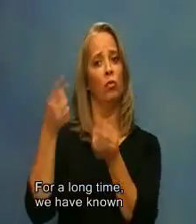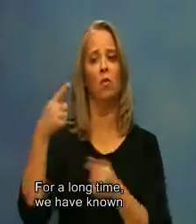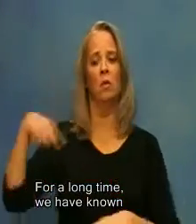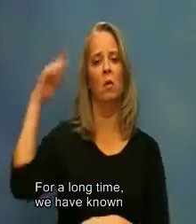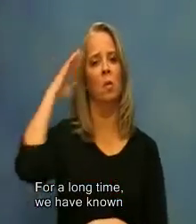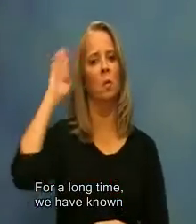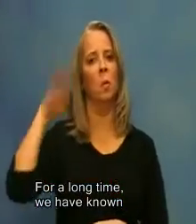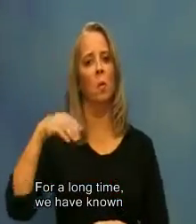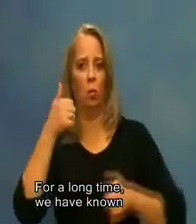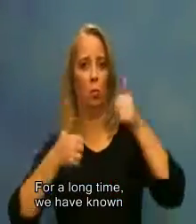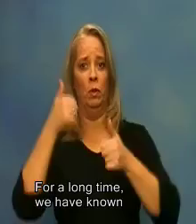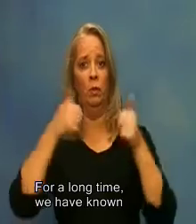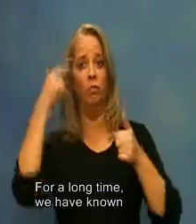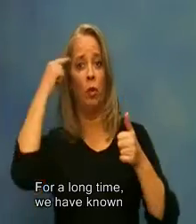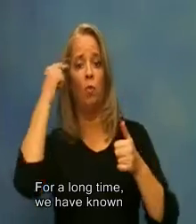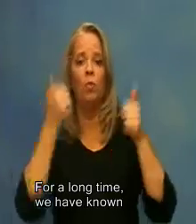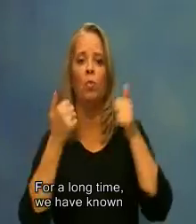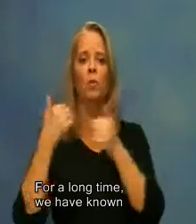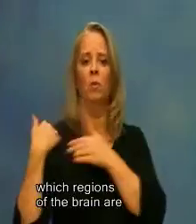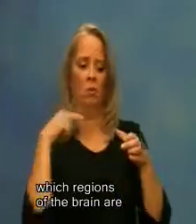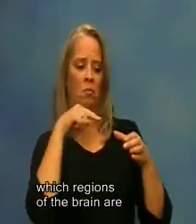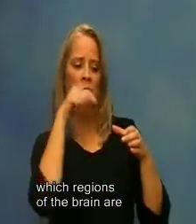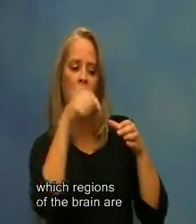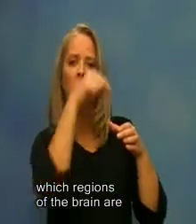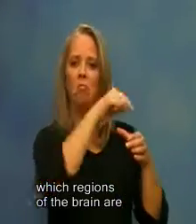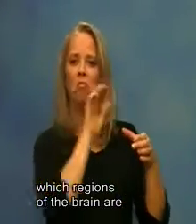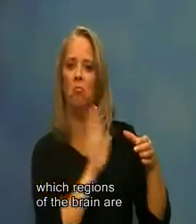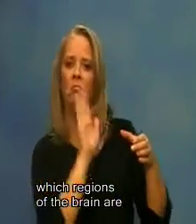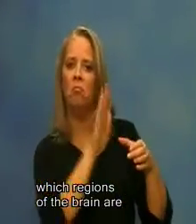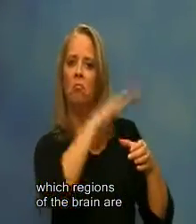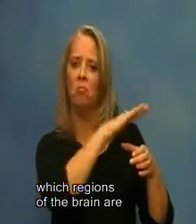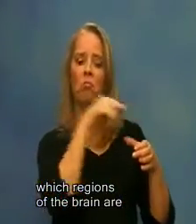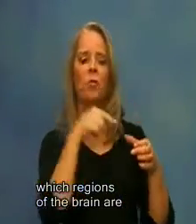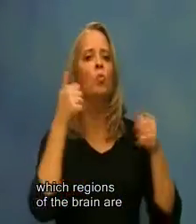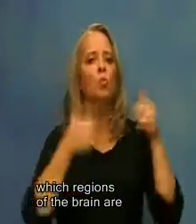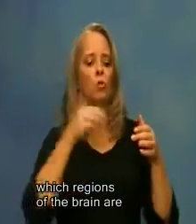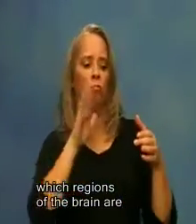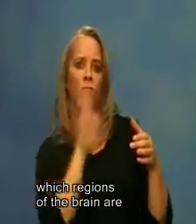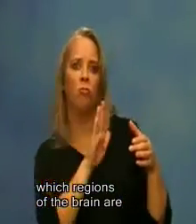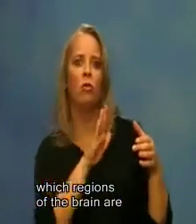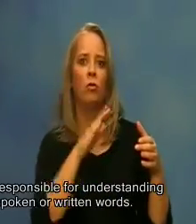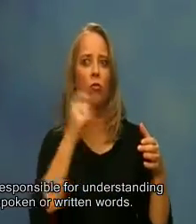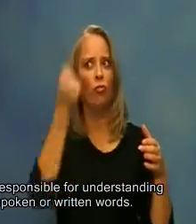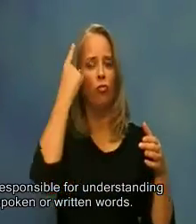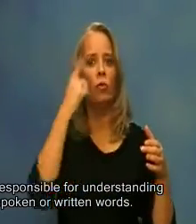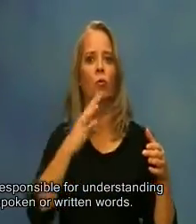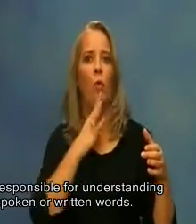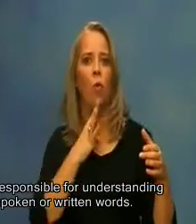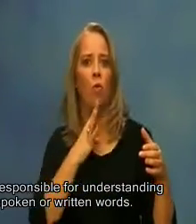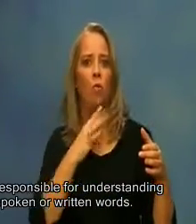For a long time, we have known which regions of the brain are responsible for understanding spoken or written words.